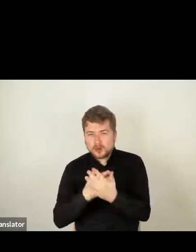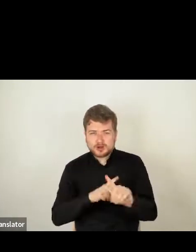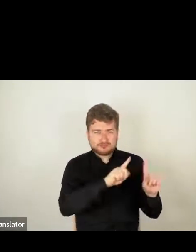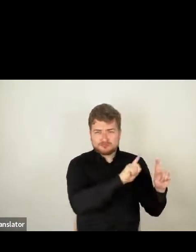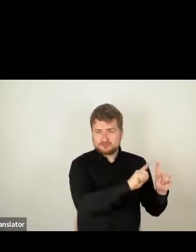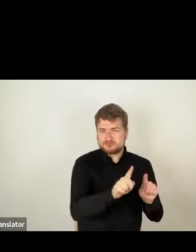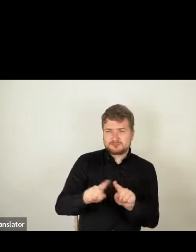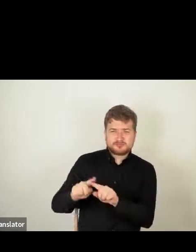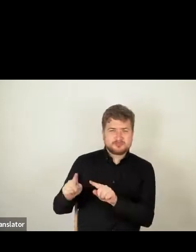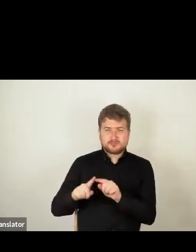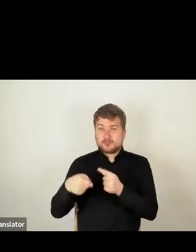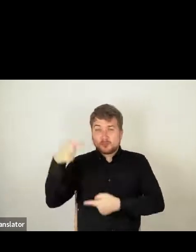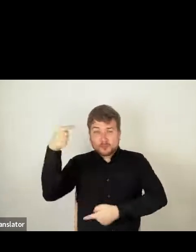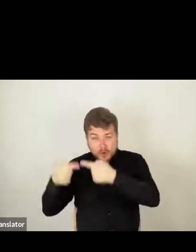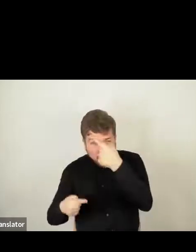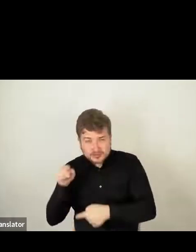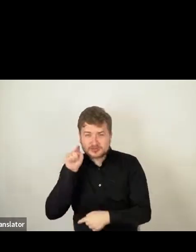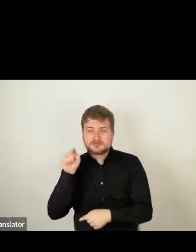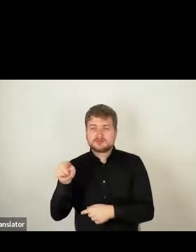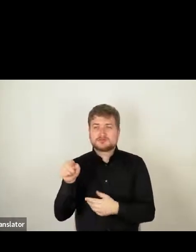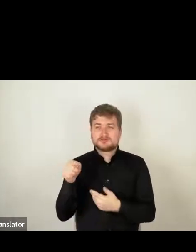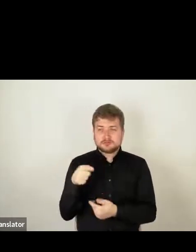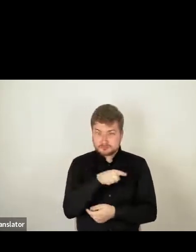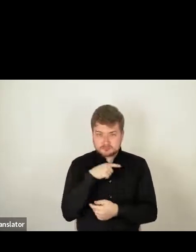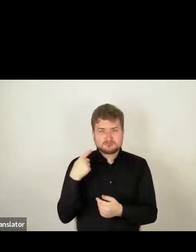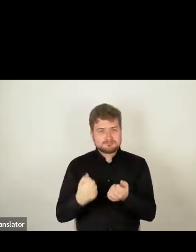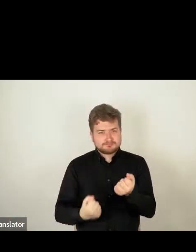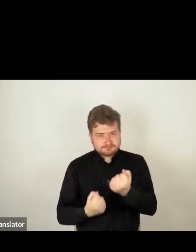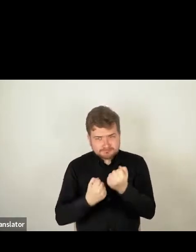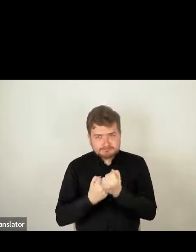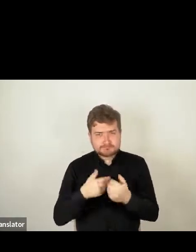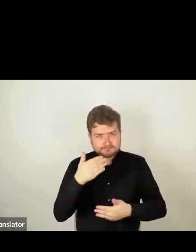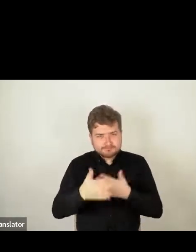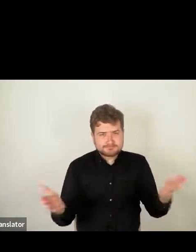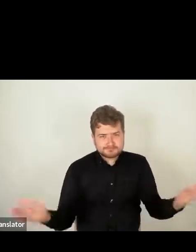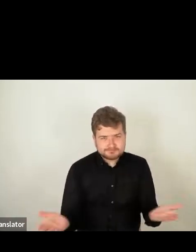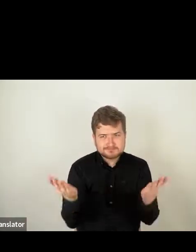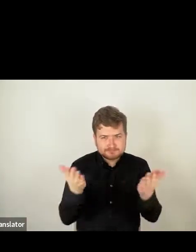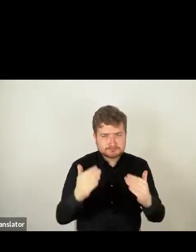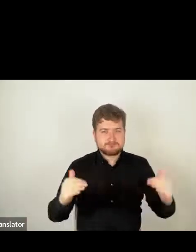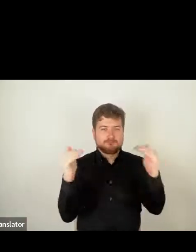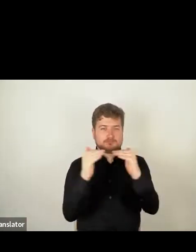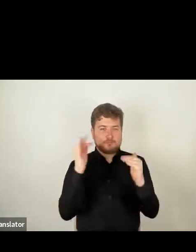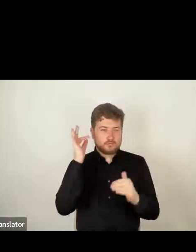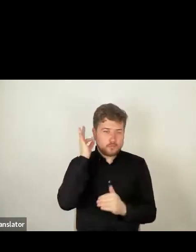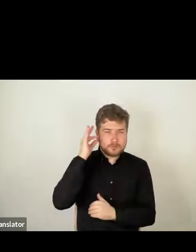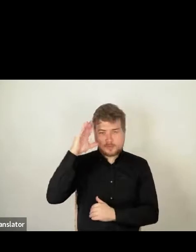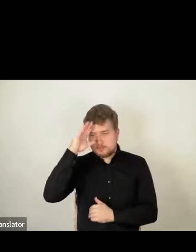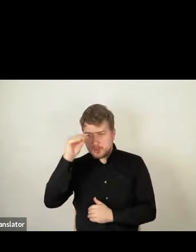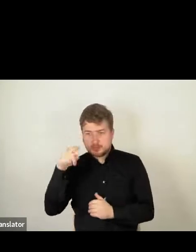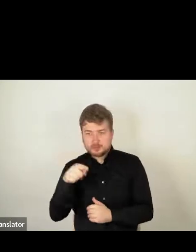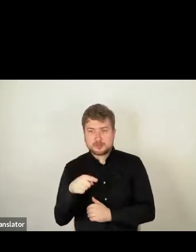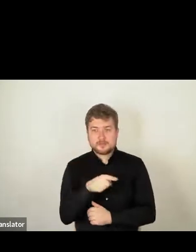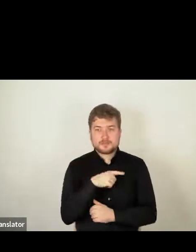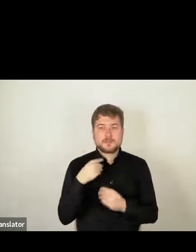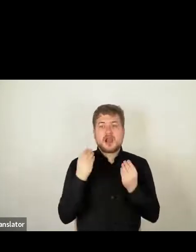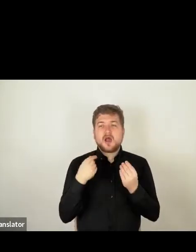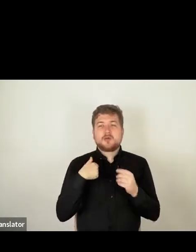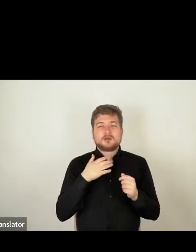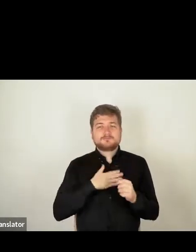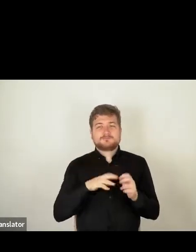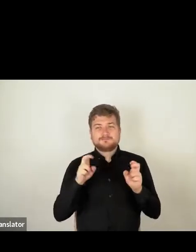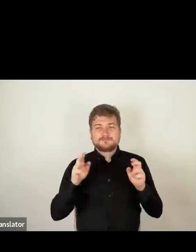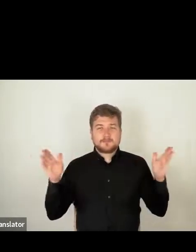the issue of gender equality in Parliament. So I just wanted to point quickly to what has happened in Canada. When I was Minister for